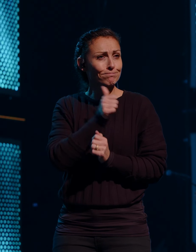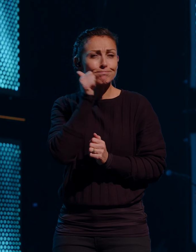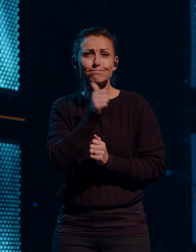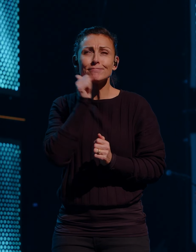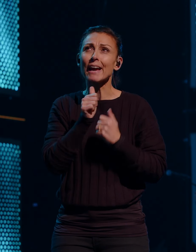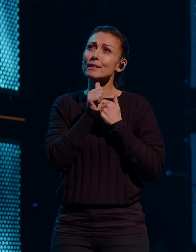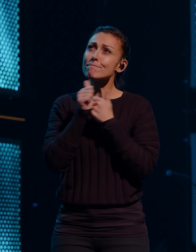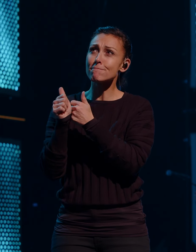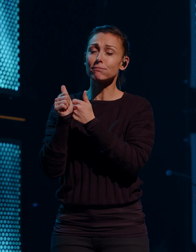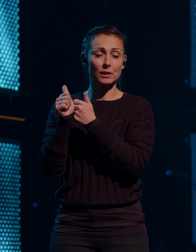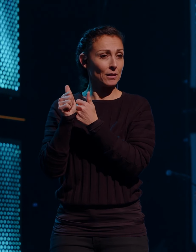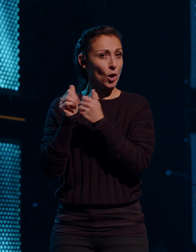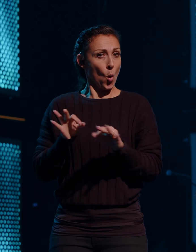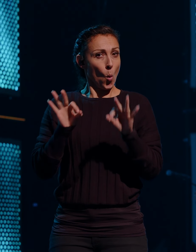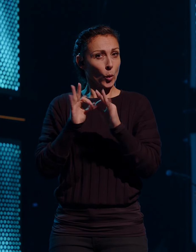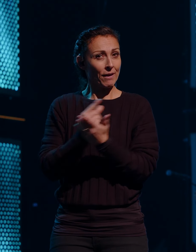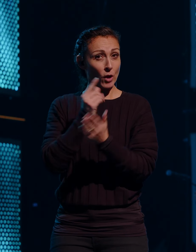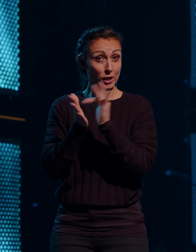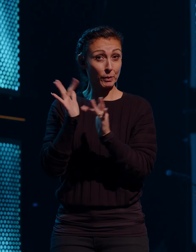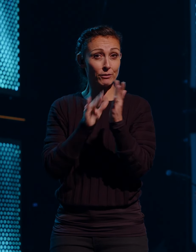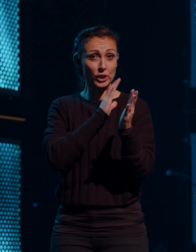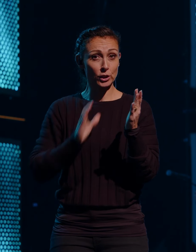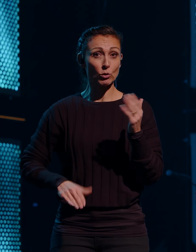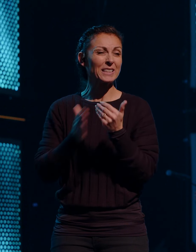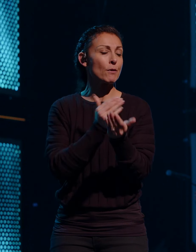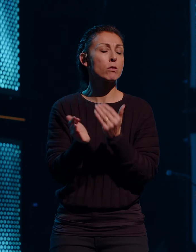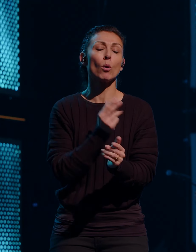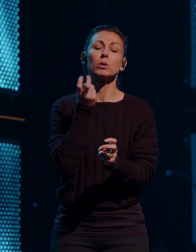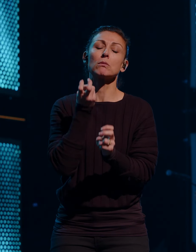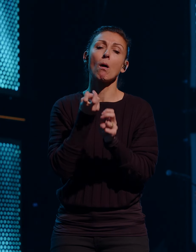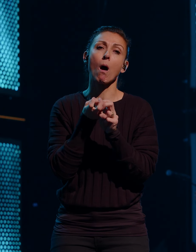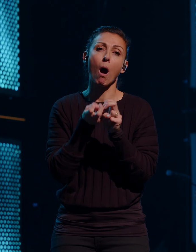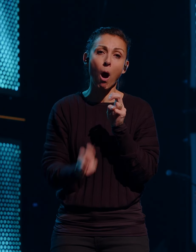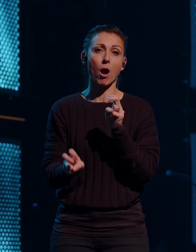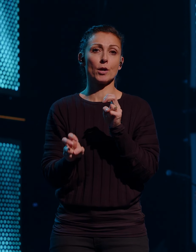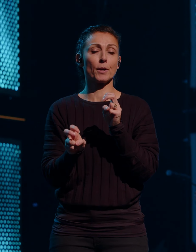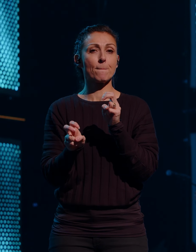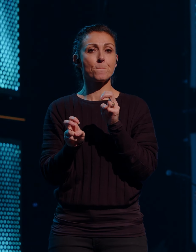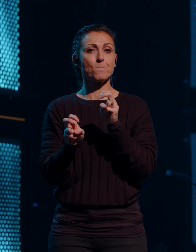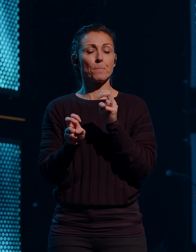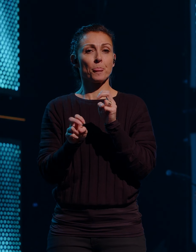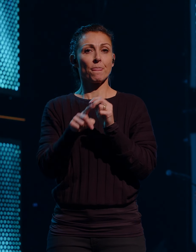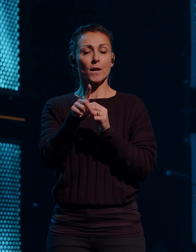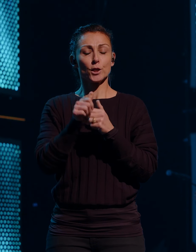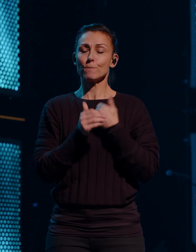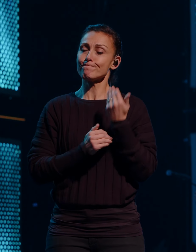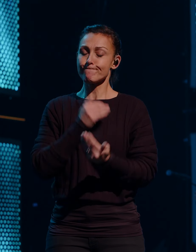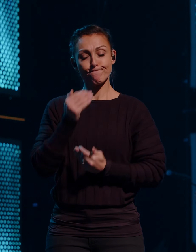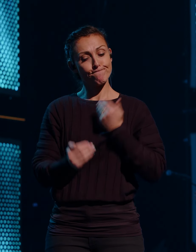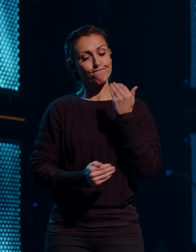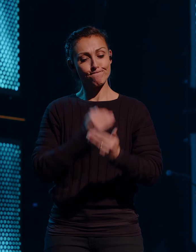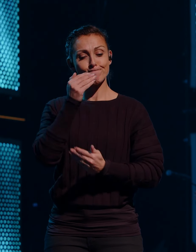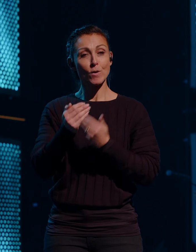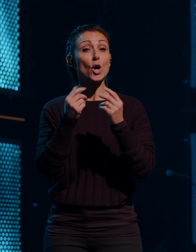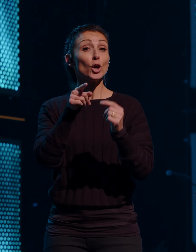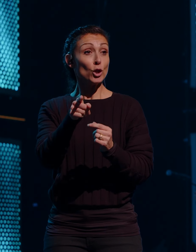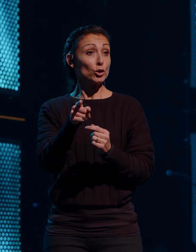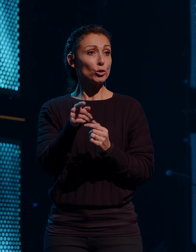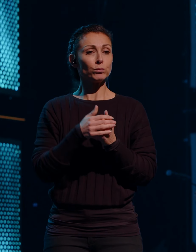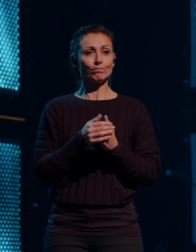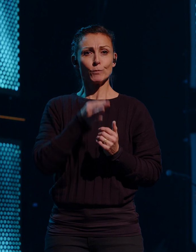it was, and say, you know what? Totally worth it. You will not think that your life was wasted, that